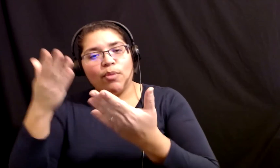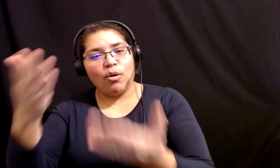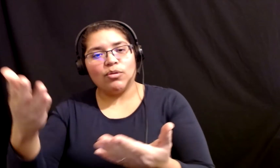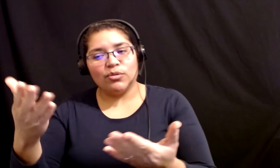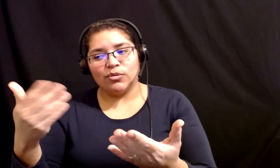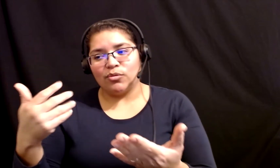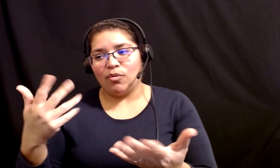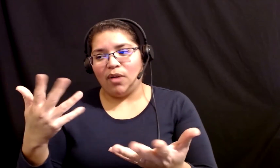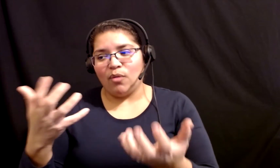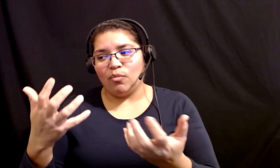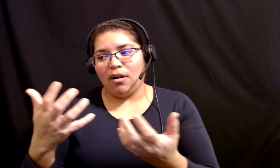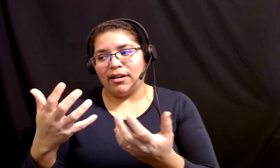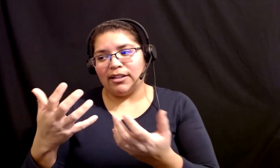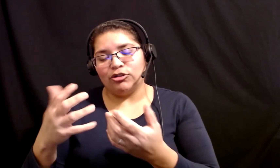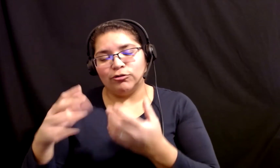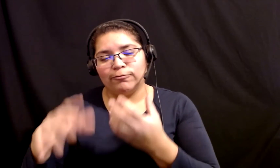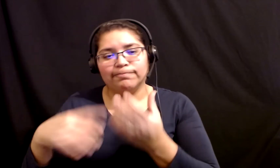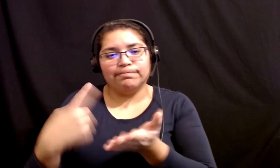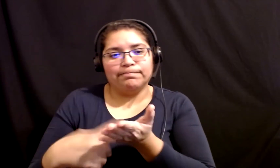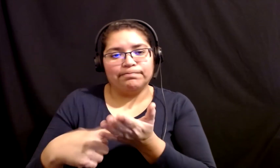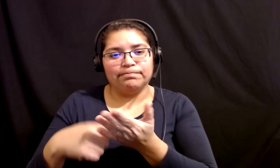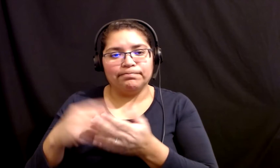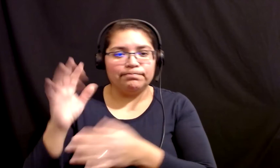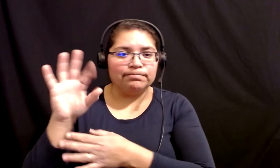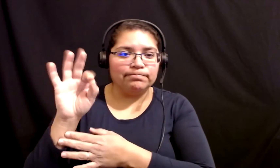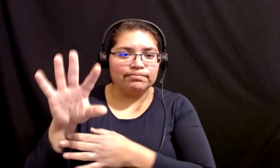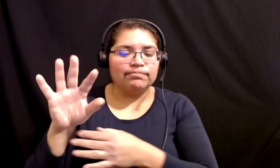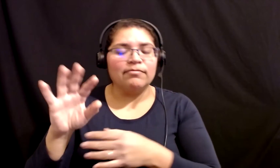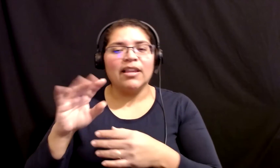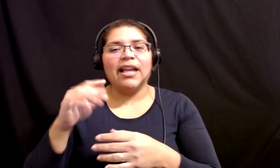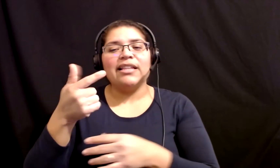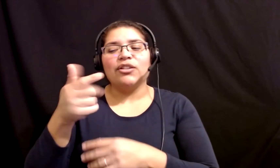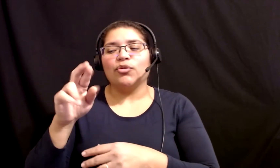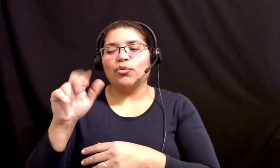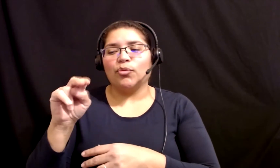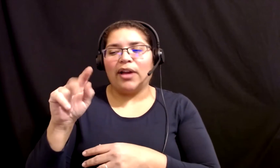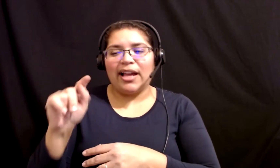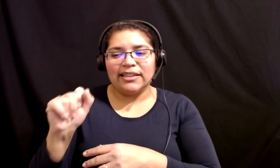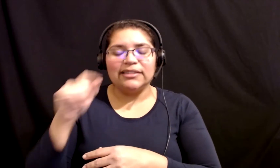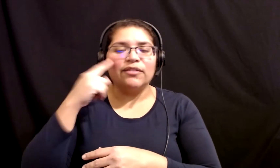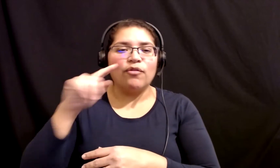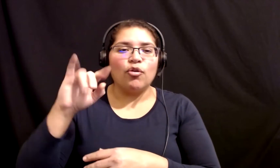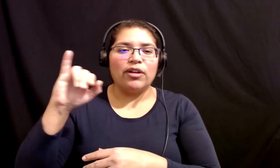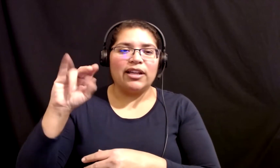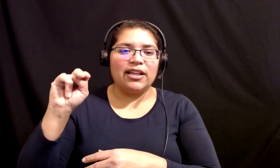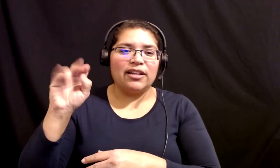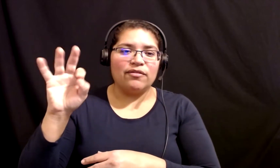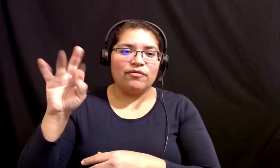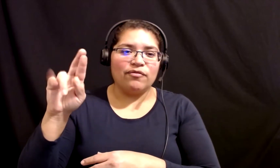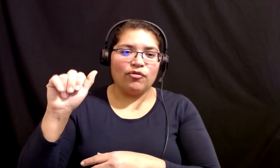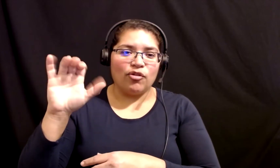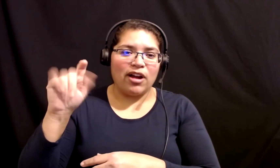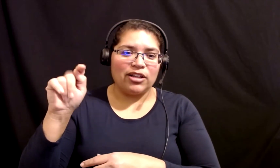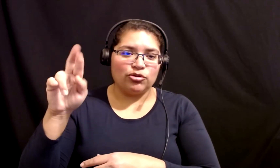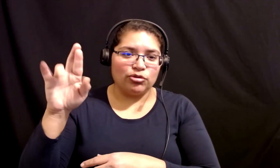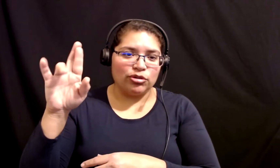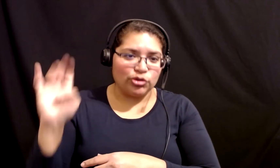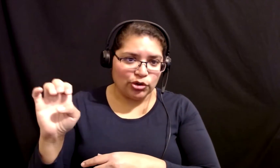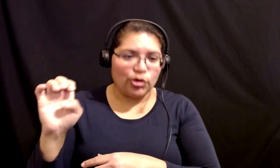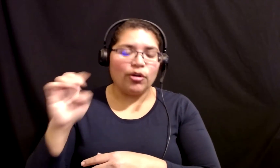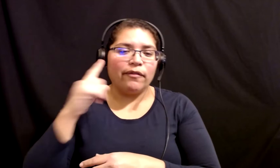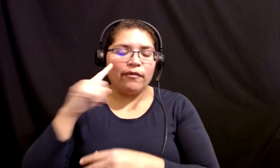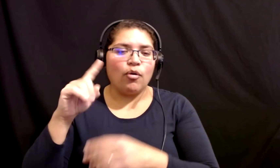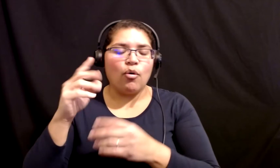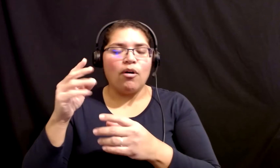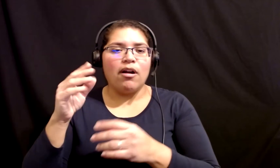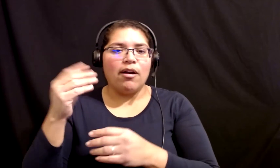to say something about is grants for infrastructure to mobile home properties. I support that with